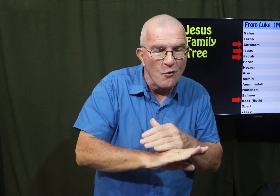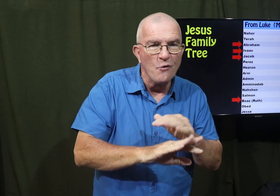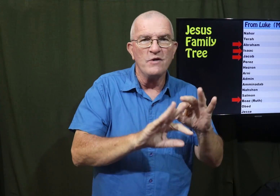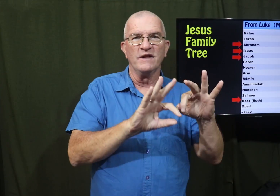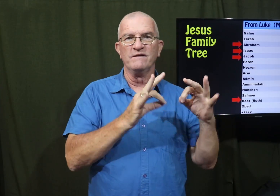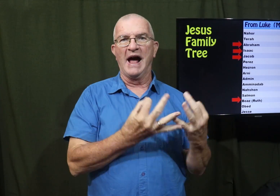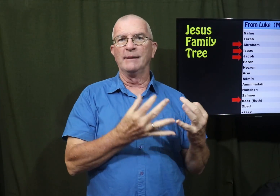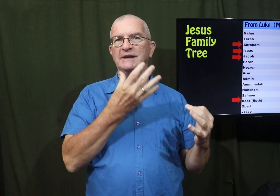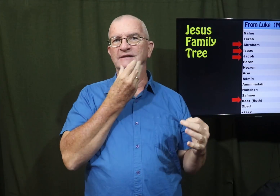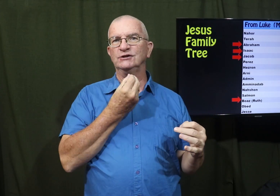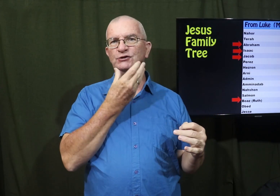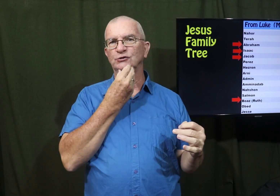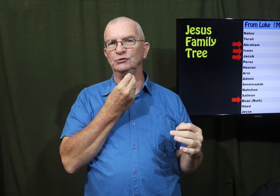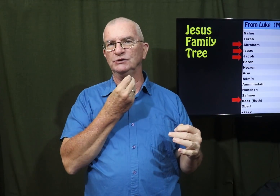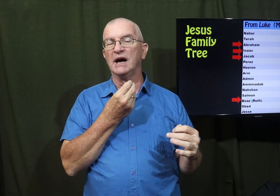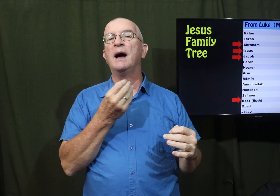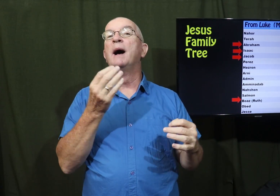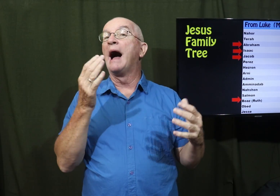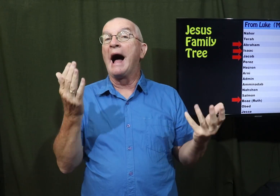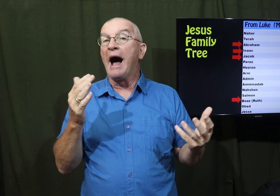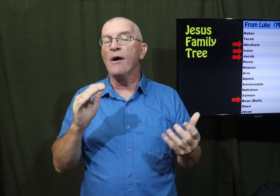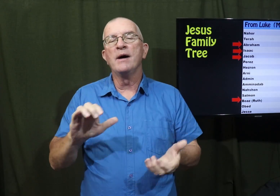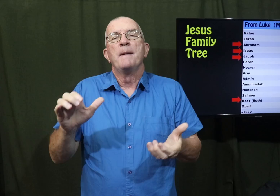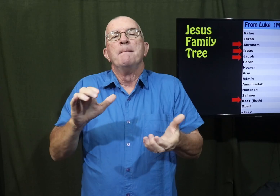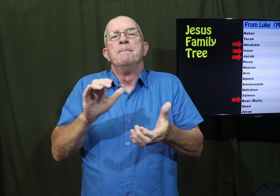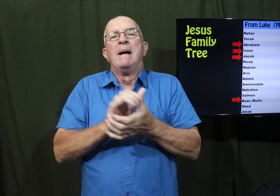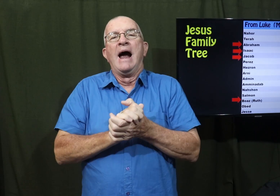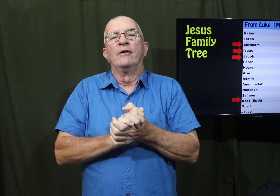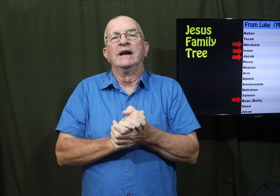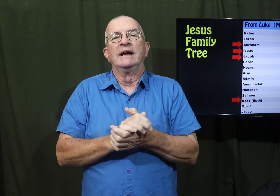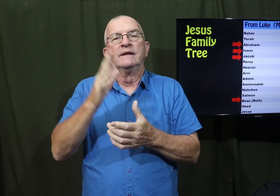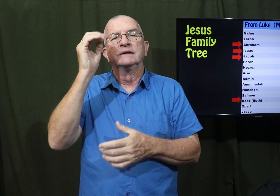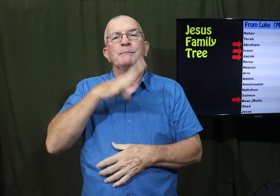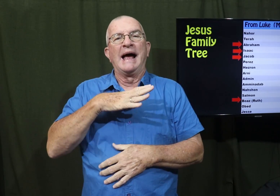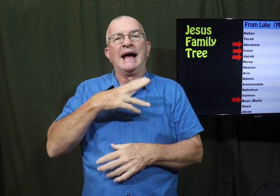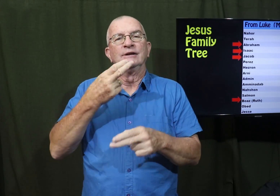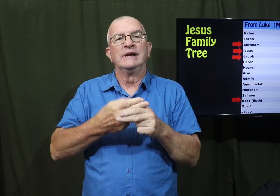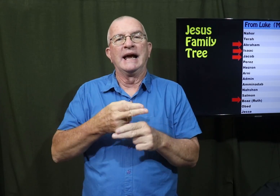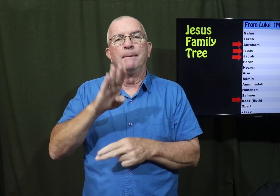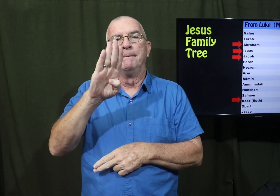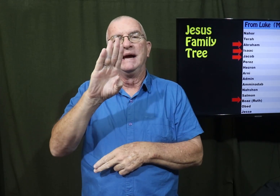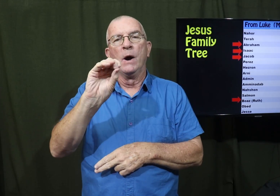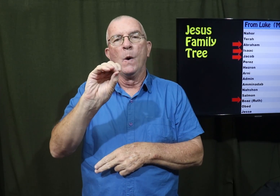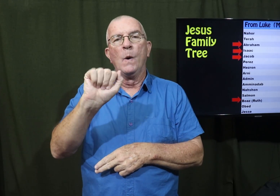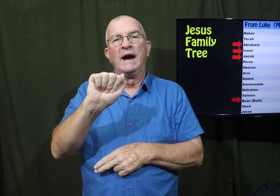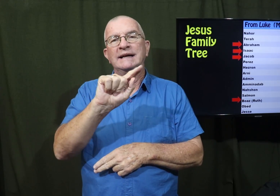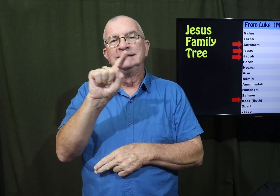the family of the Jews. How? By marrying the man Boaz.